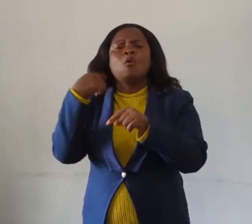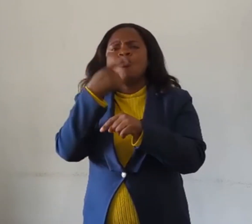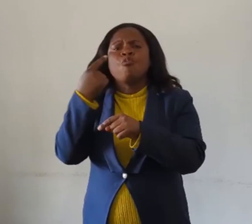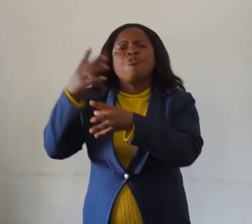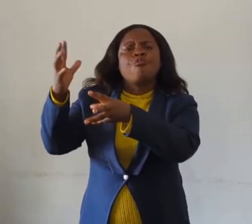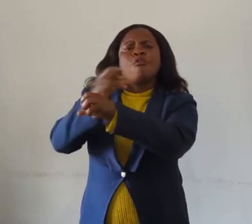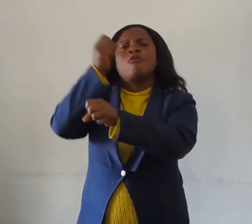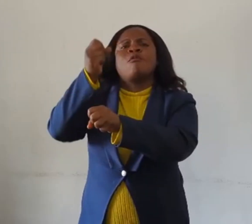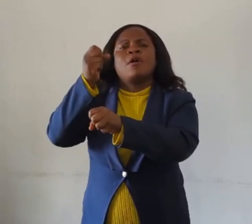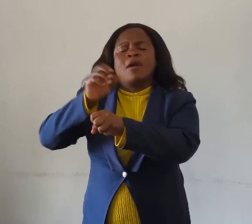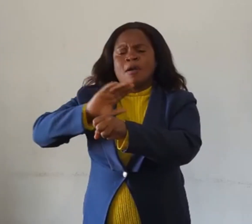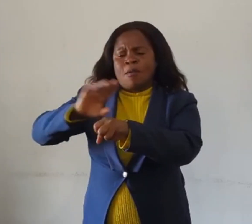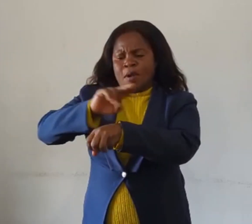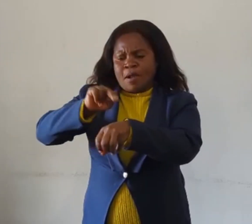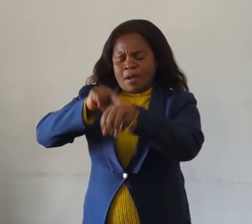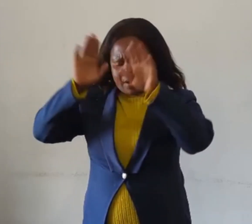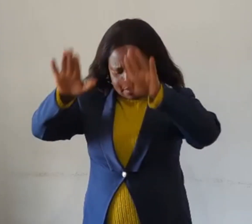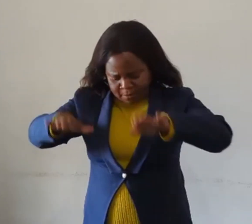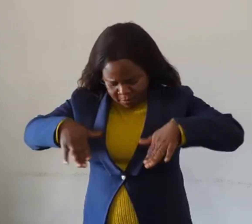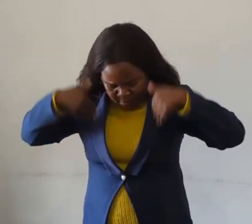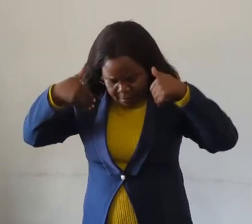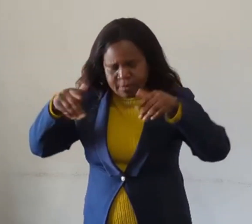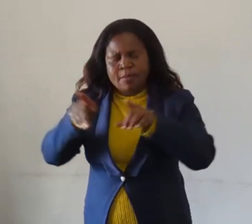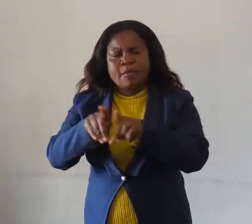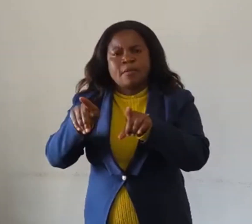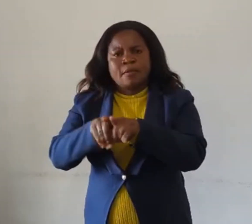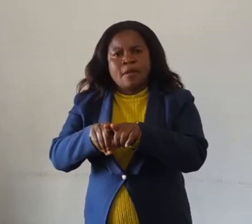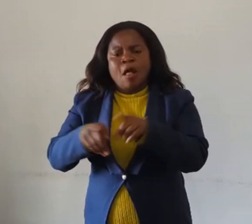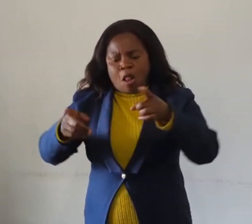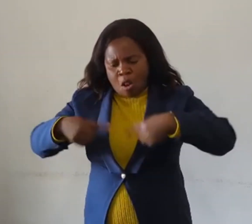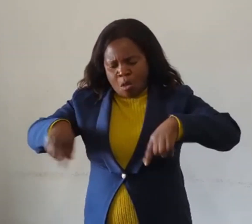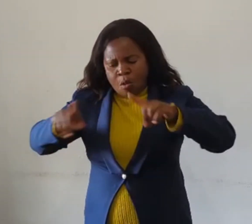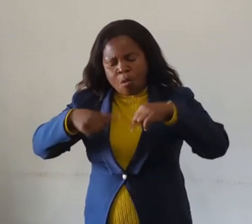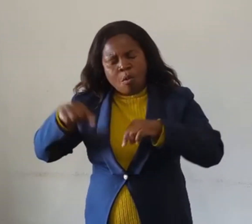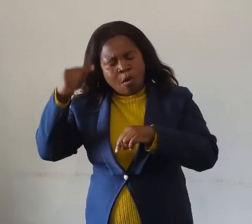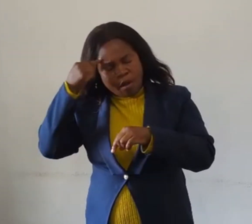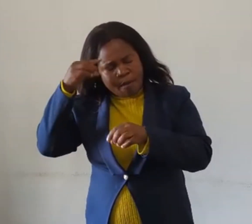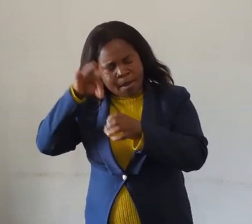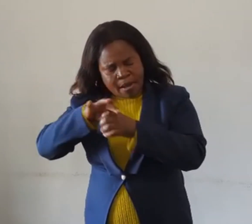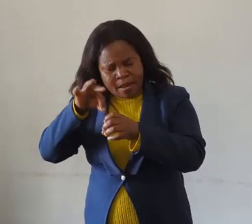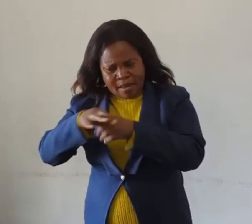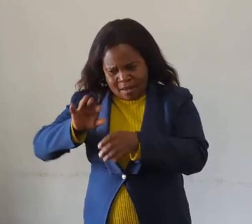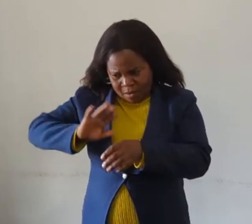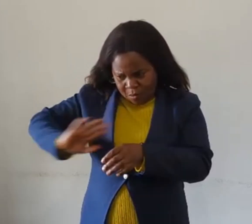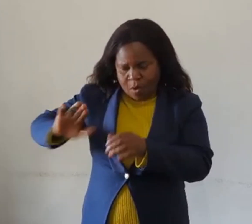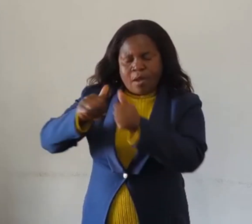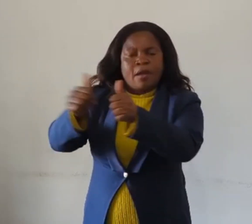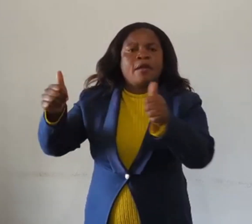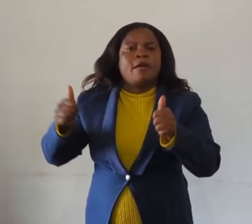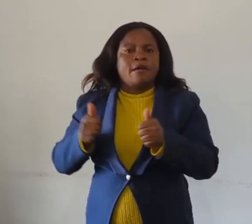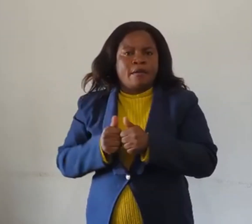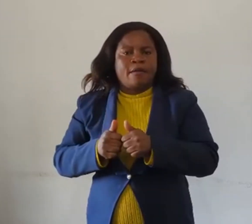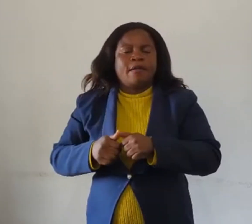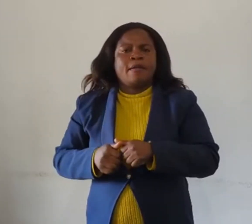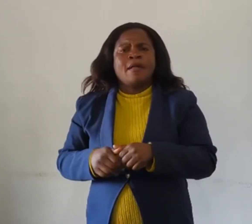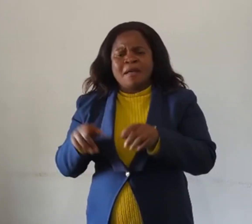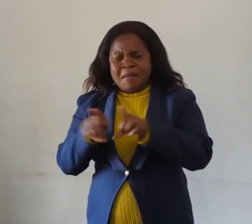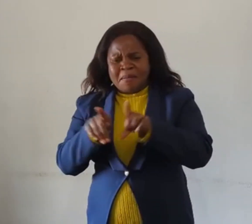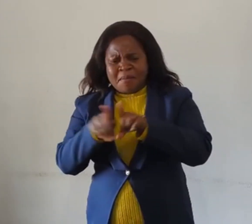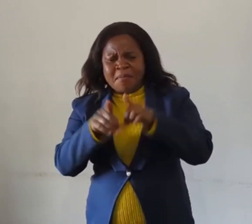National Assembly and local government elections in their area, and announcing presidential